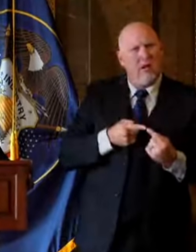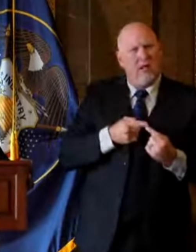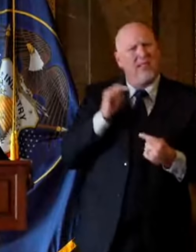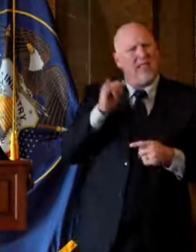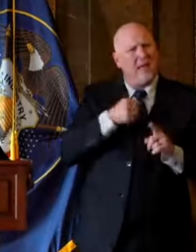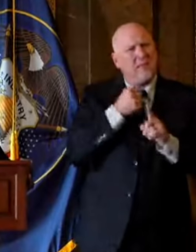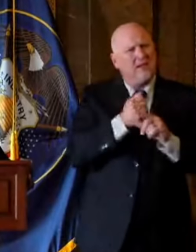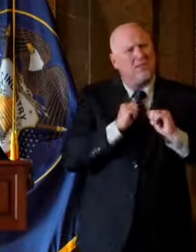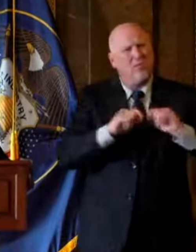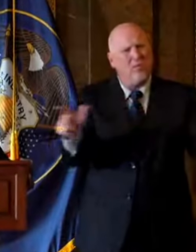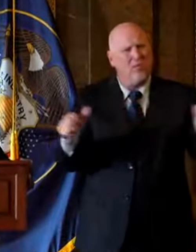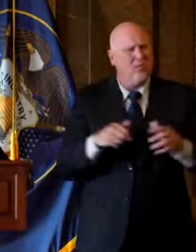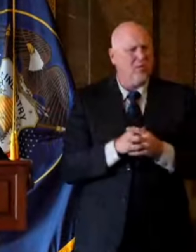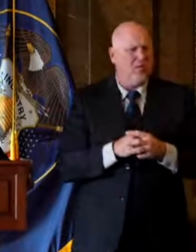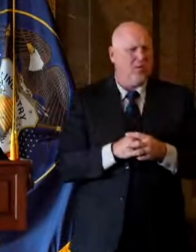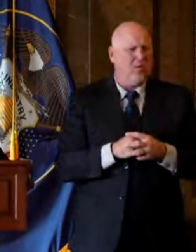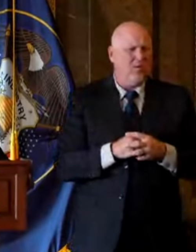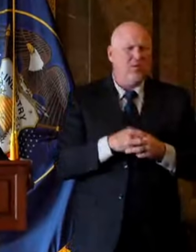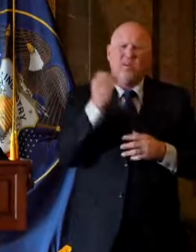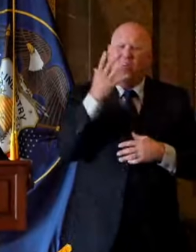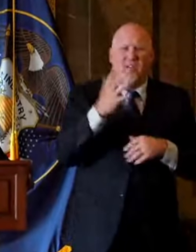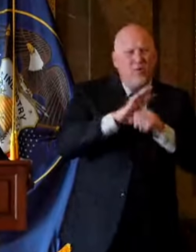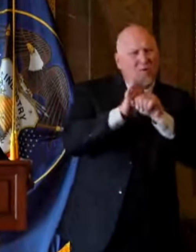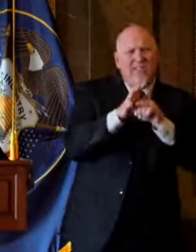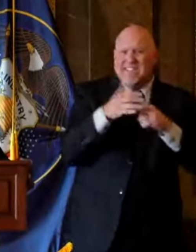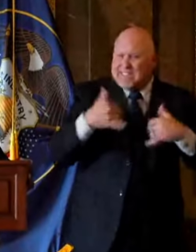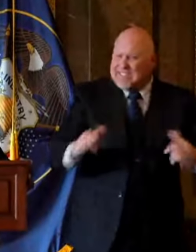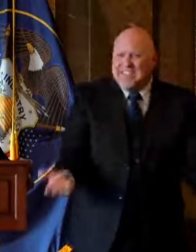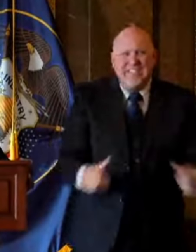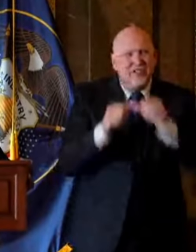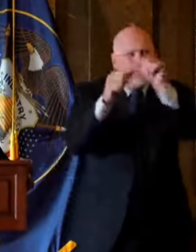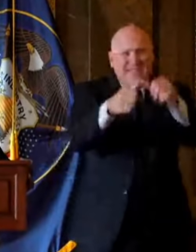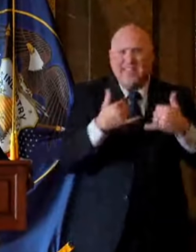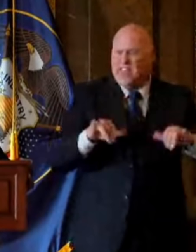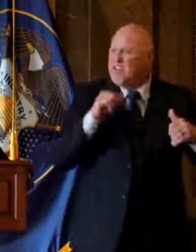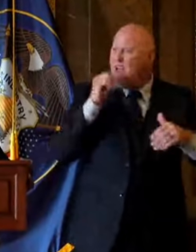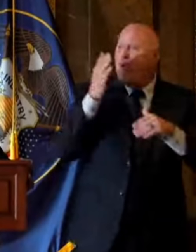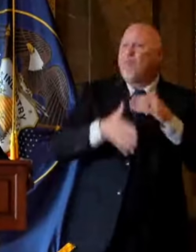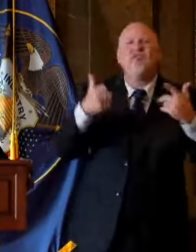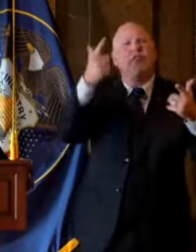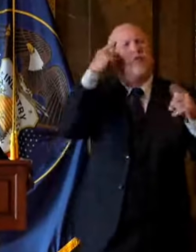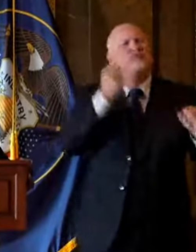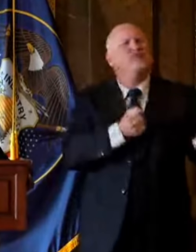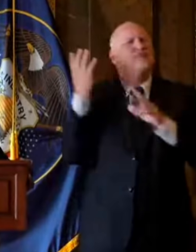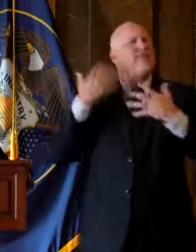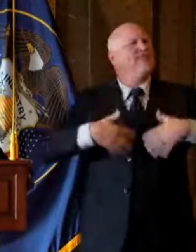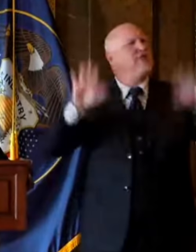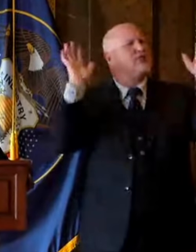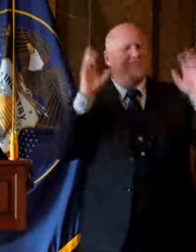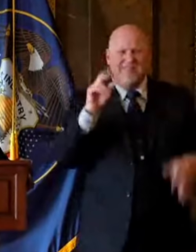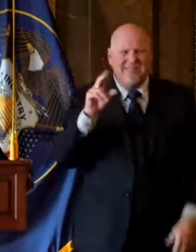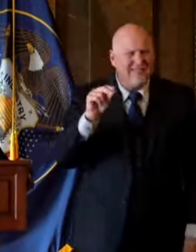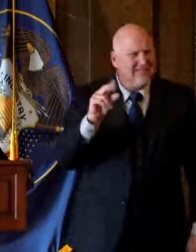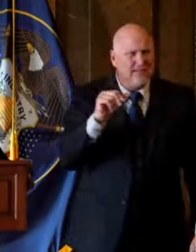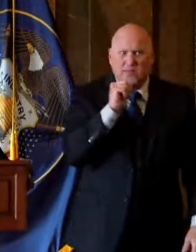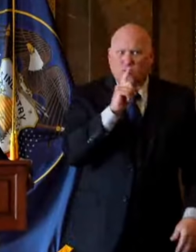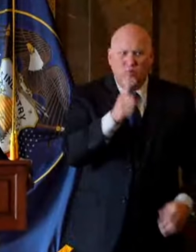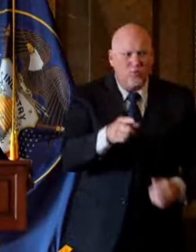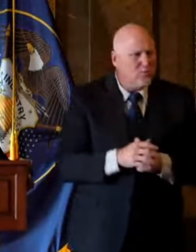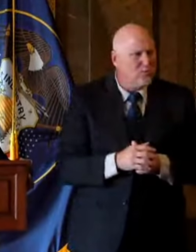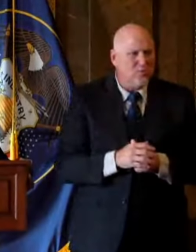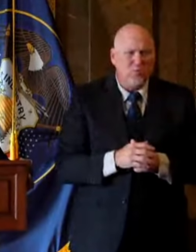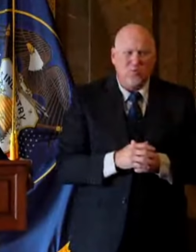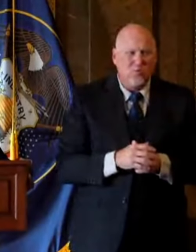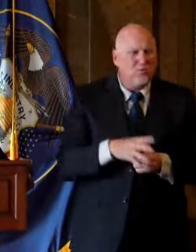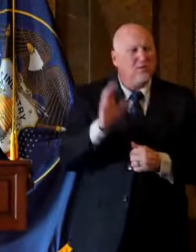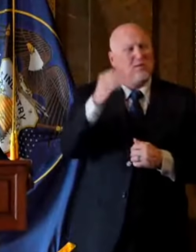has. There will be deep and enduring harms to our children and generations to come if we do not stop the divisiveness around the things